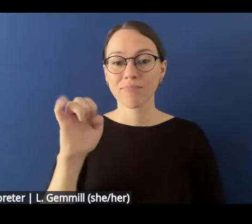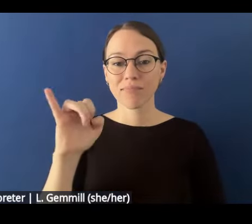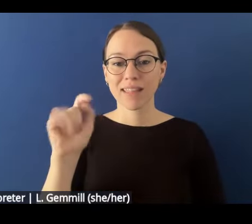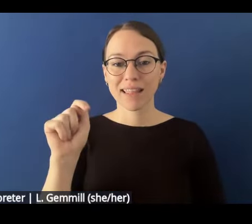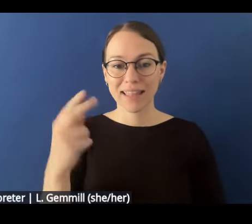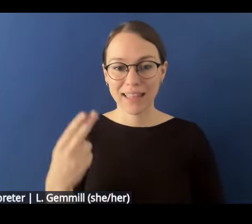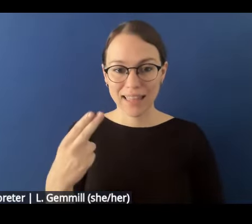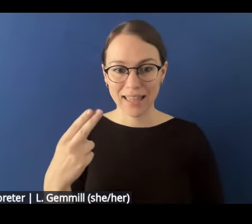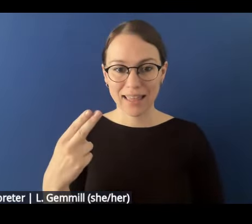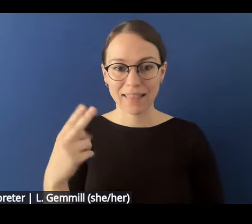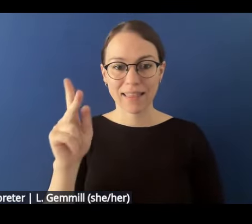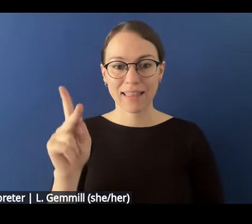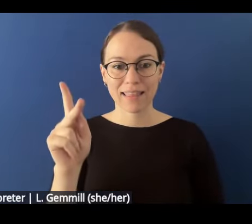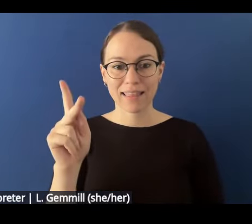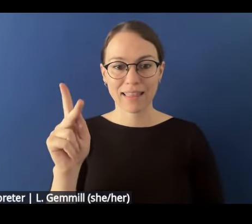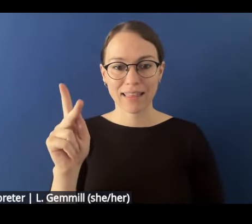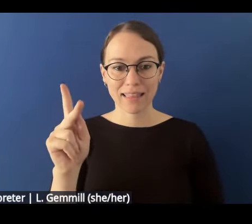Keith,